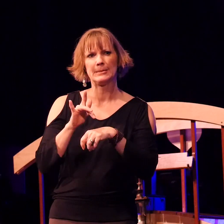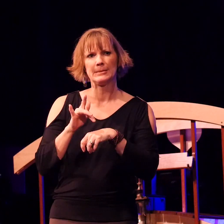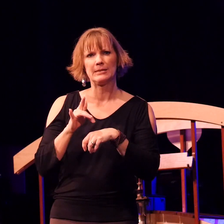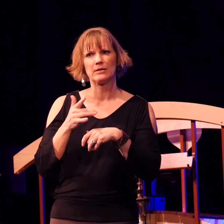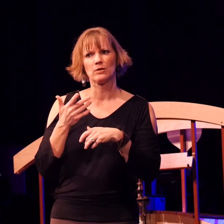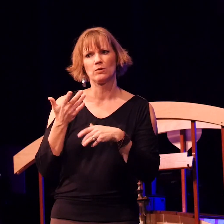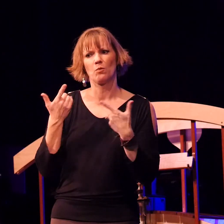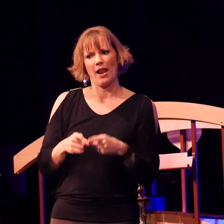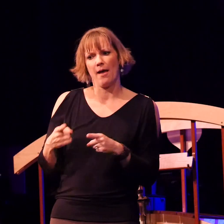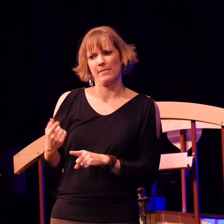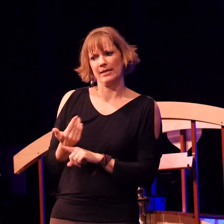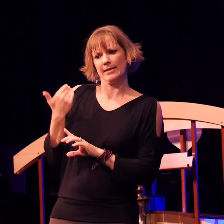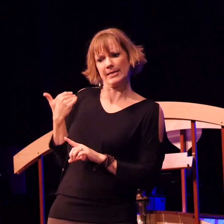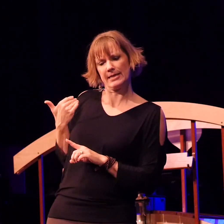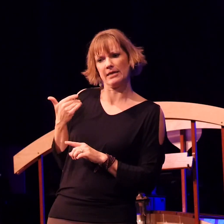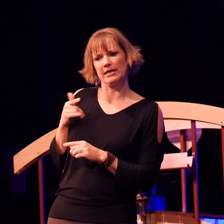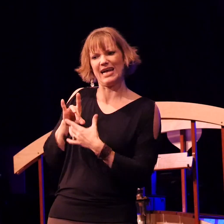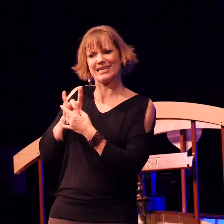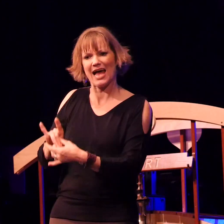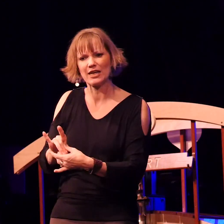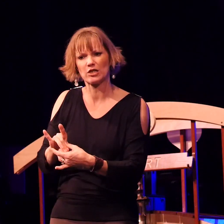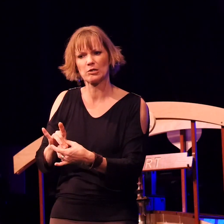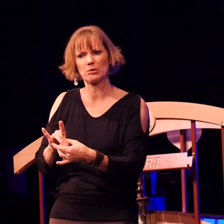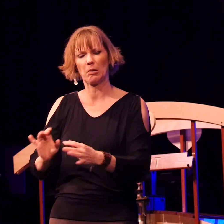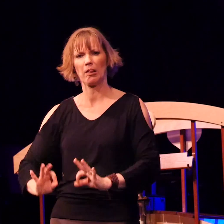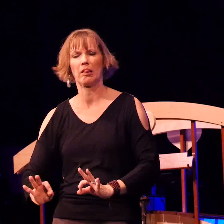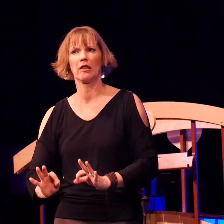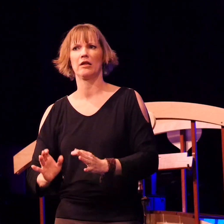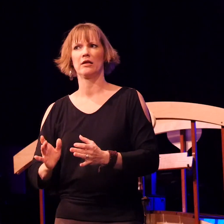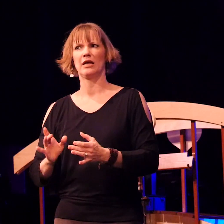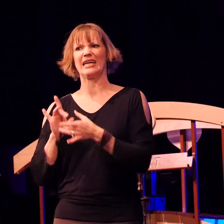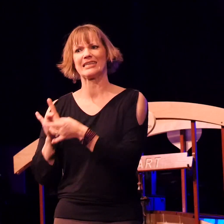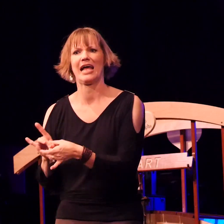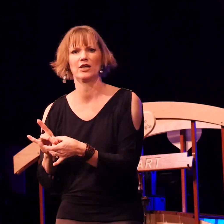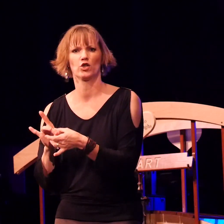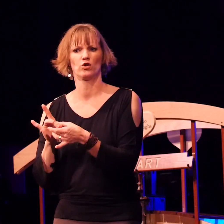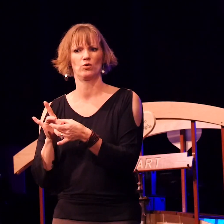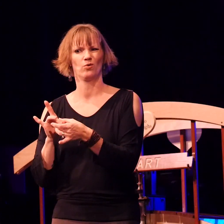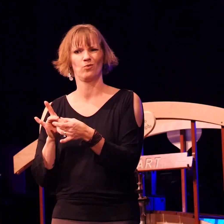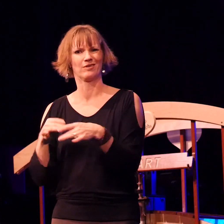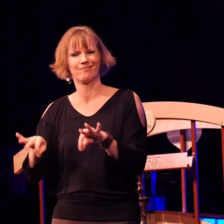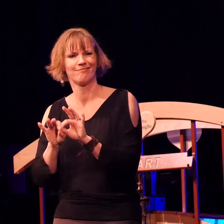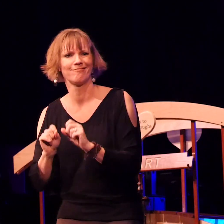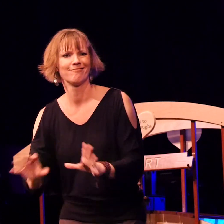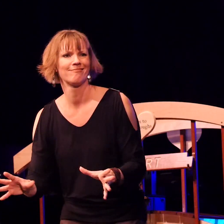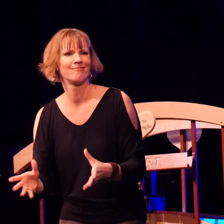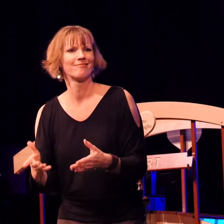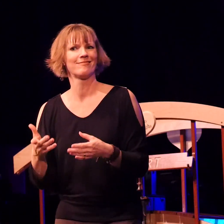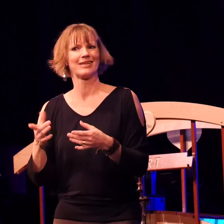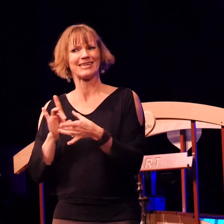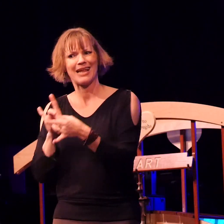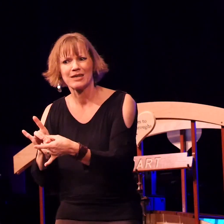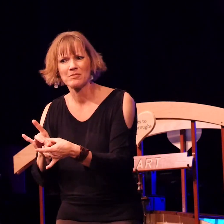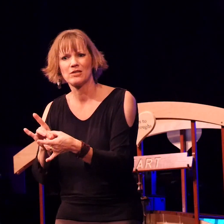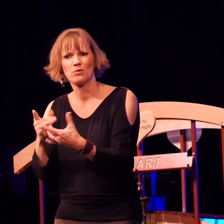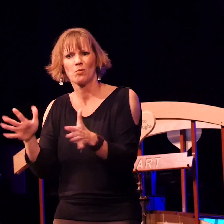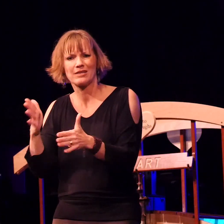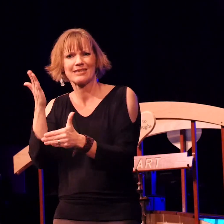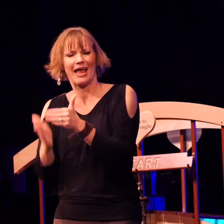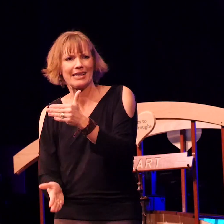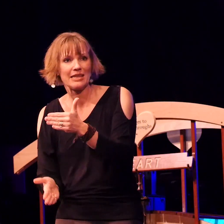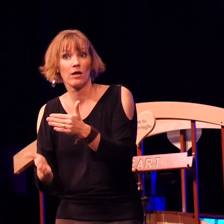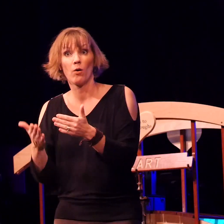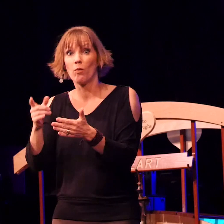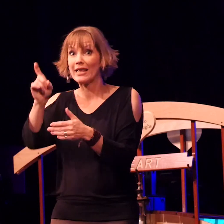to what was, attachment to littleness, attachment to what's worn out, attachment to what has ended,